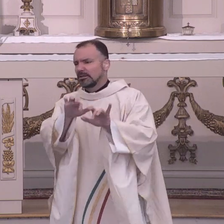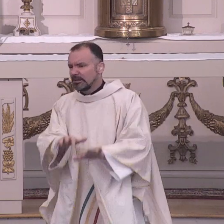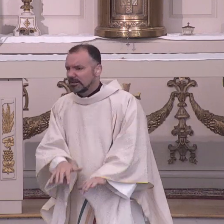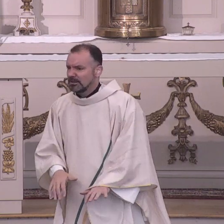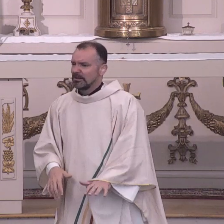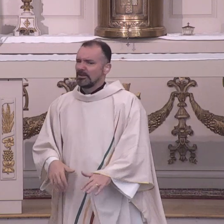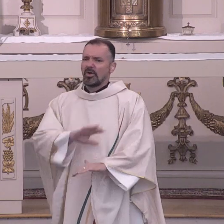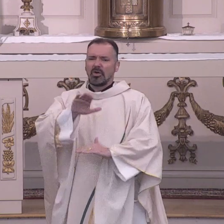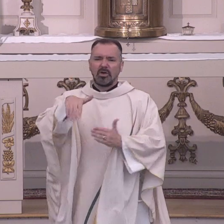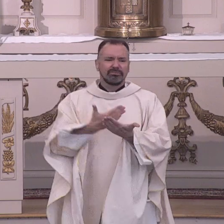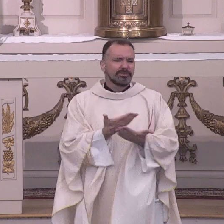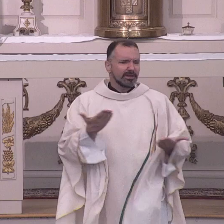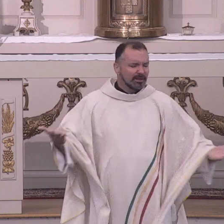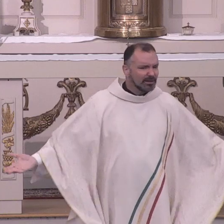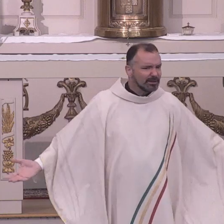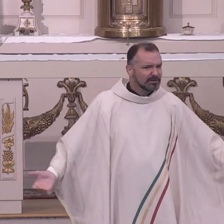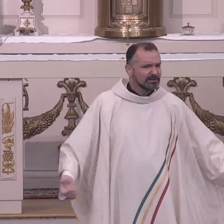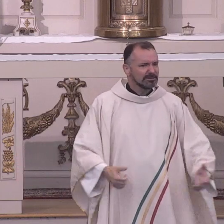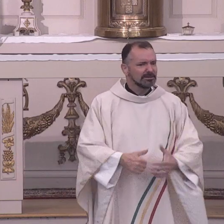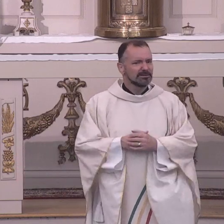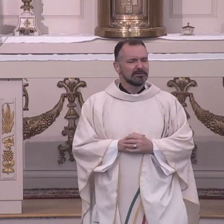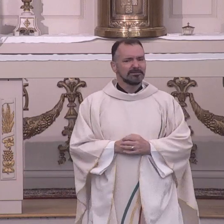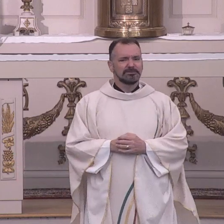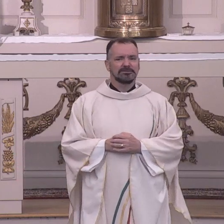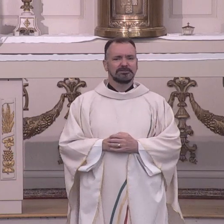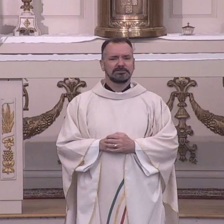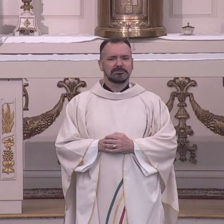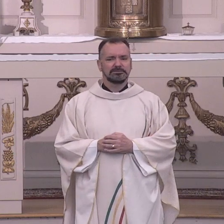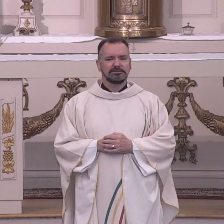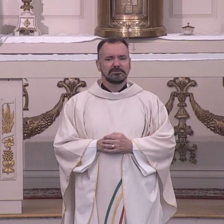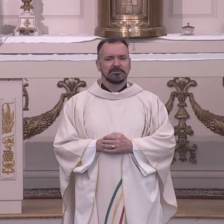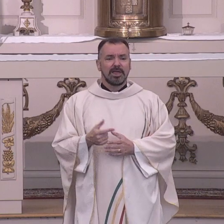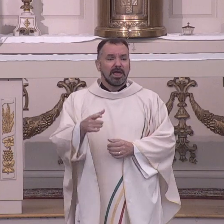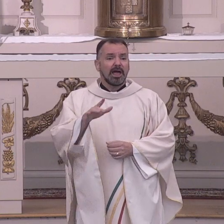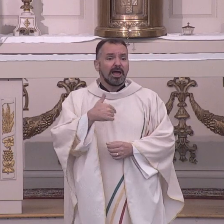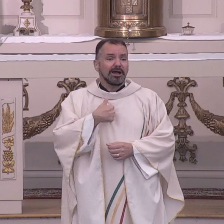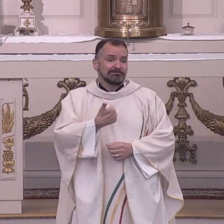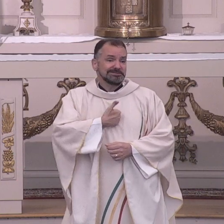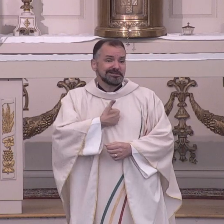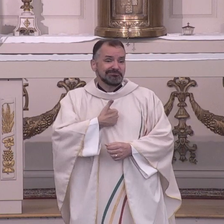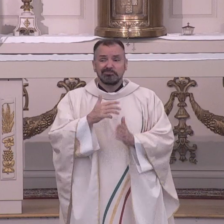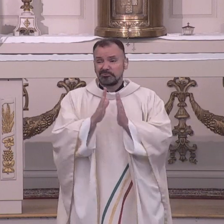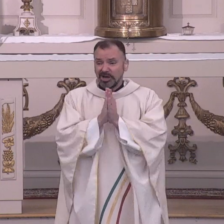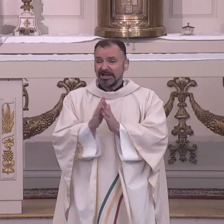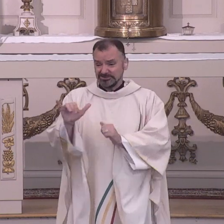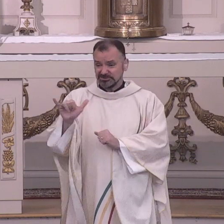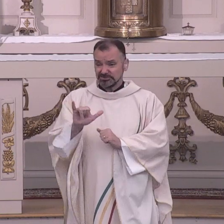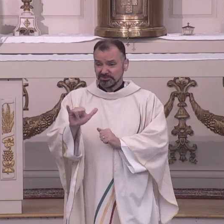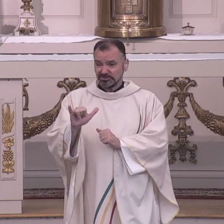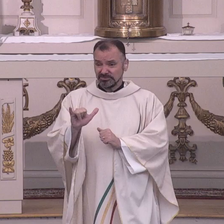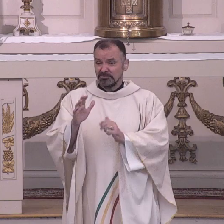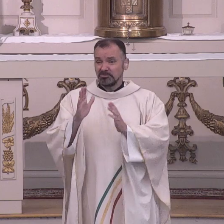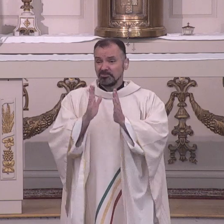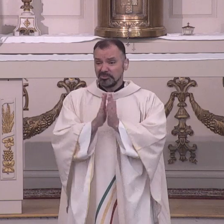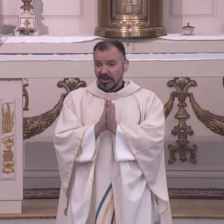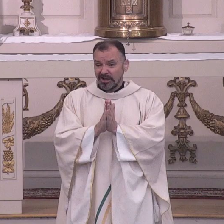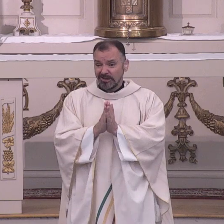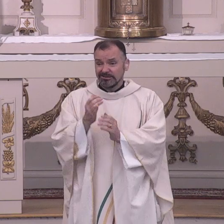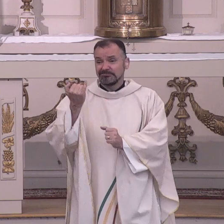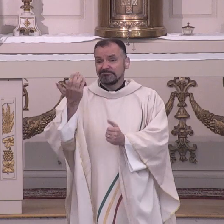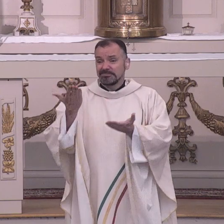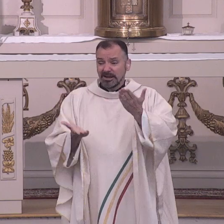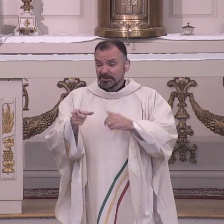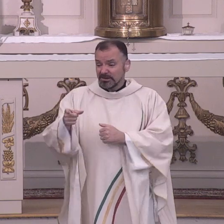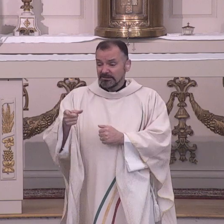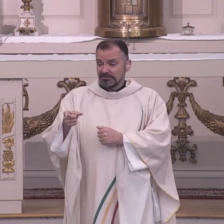And so I had to write a report for the theft at the police station and file that. And I